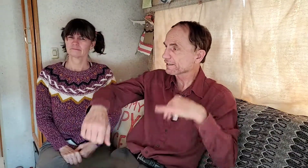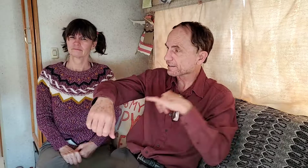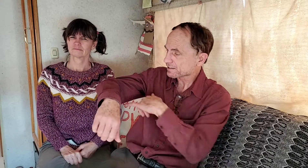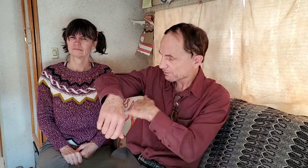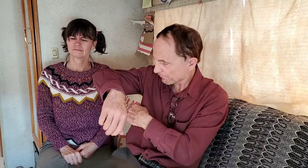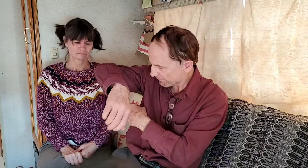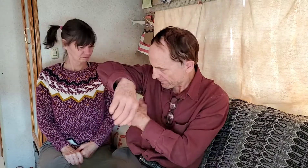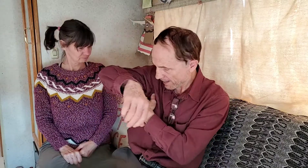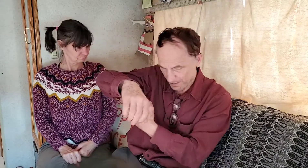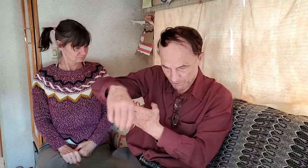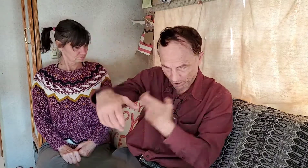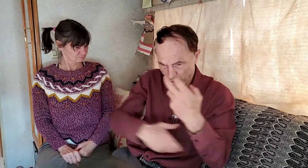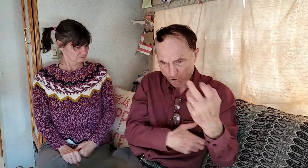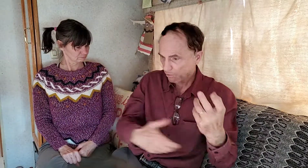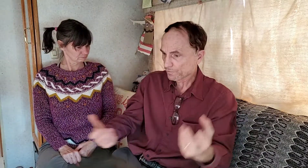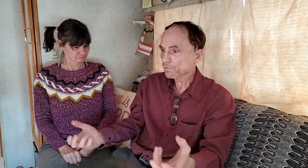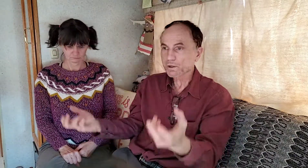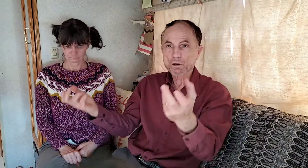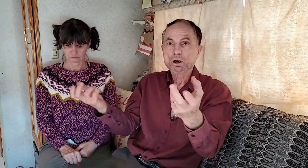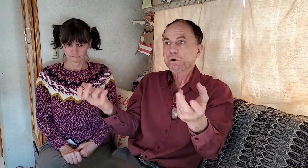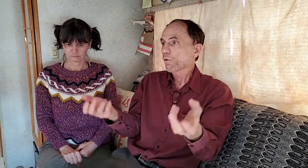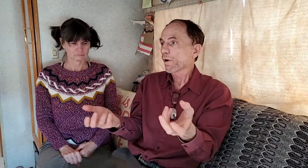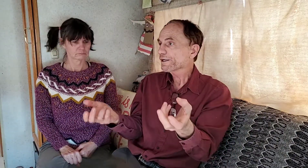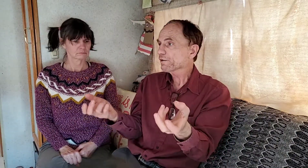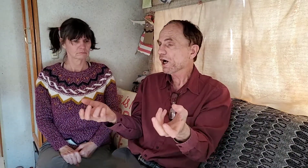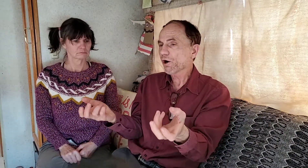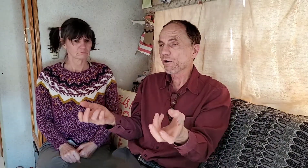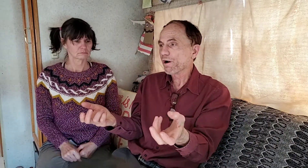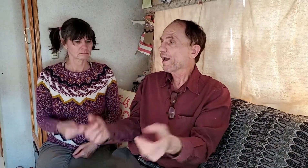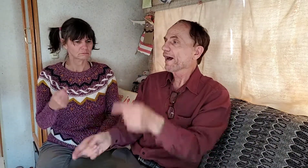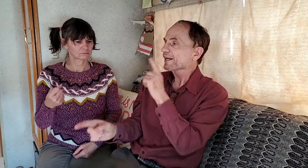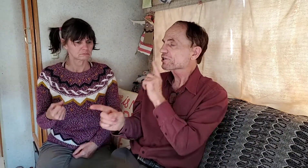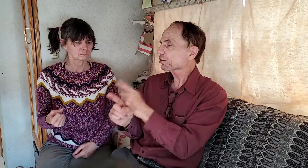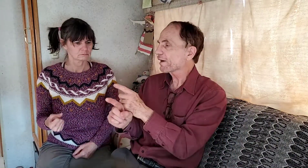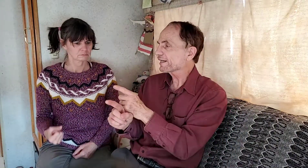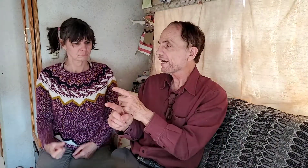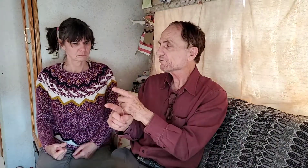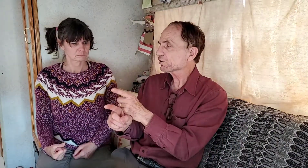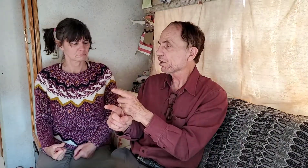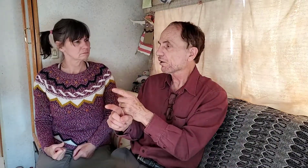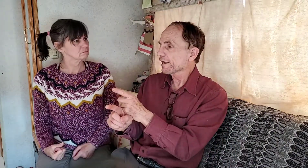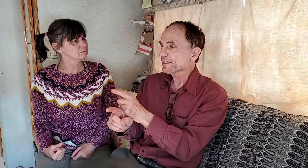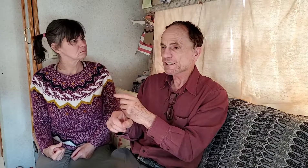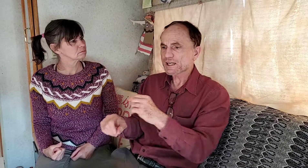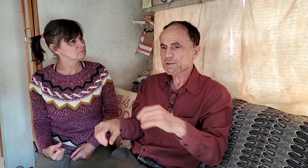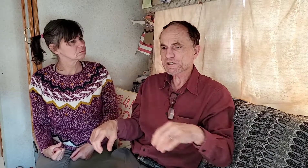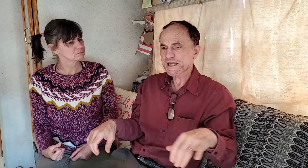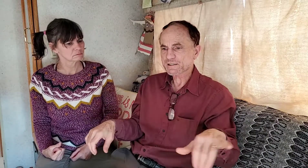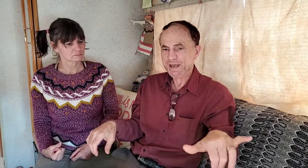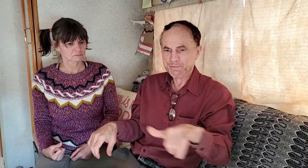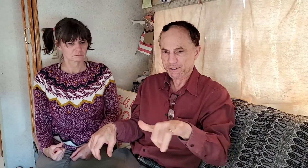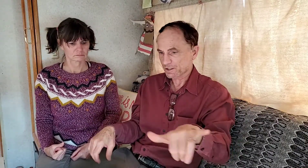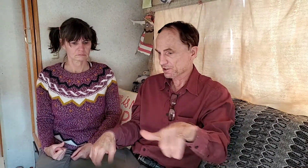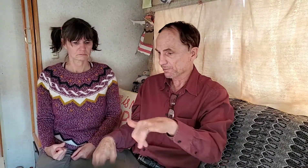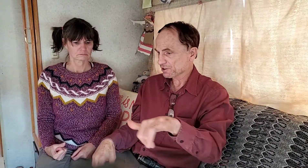it's still there. Oh, what do you know? I guess you're right after all. It's an easy mistake to make because they're so much